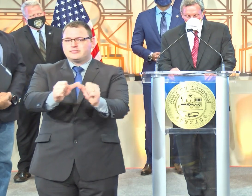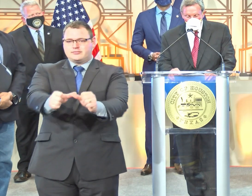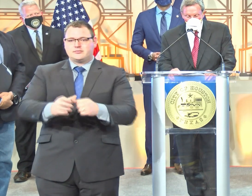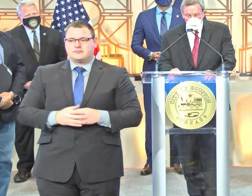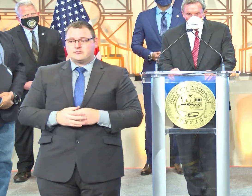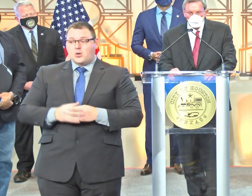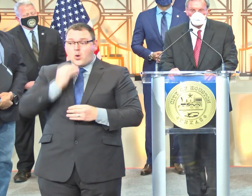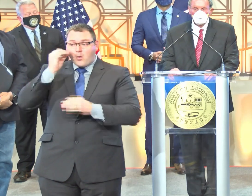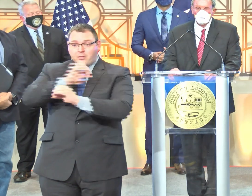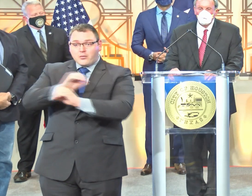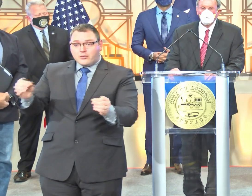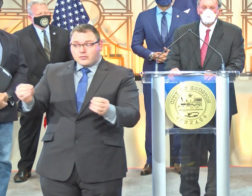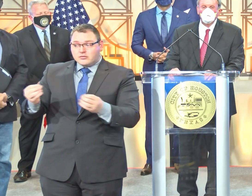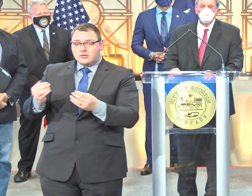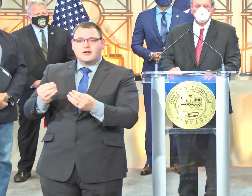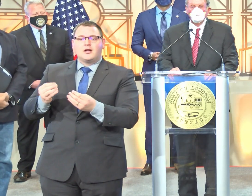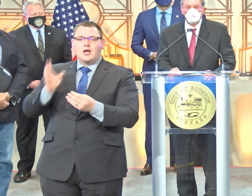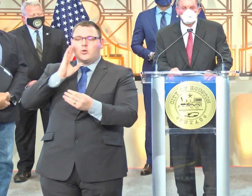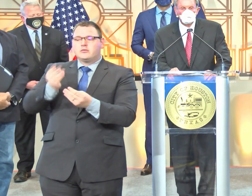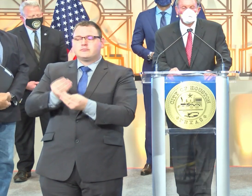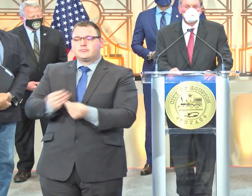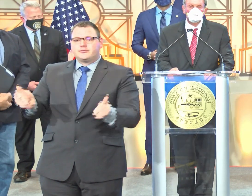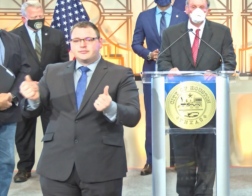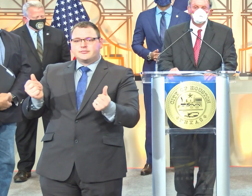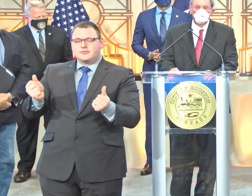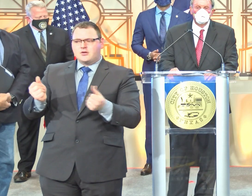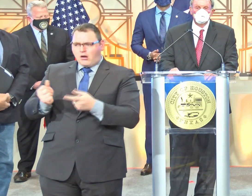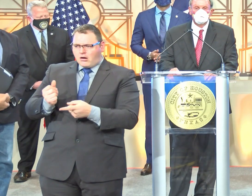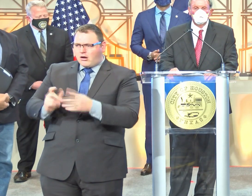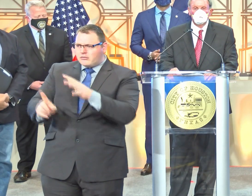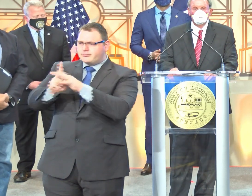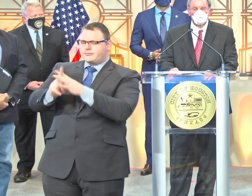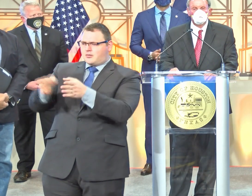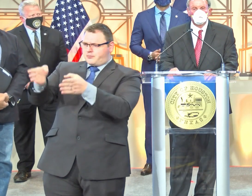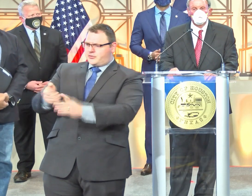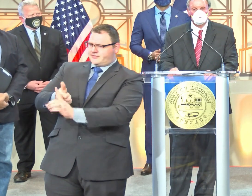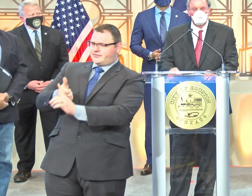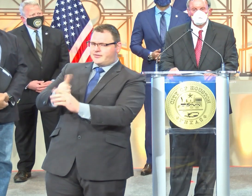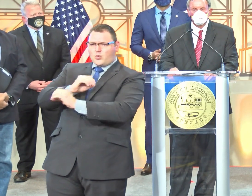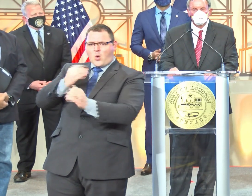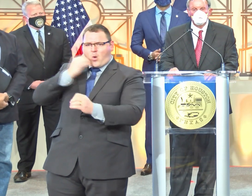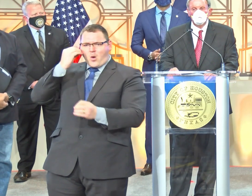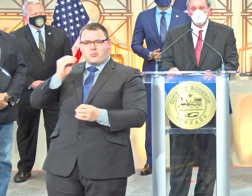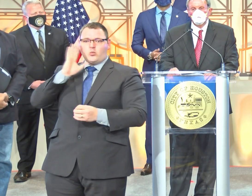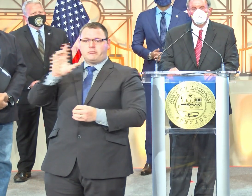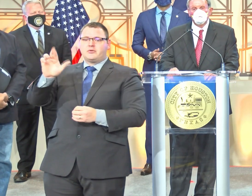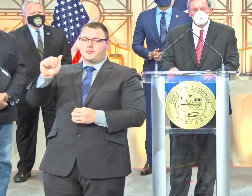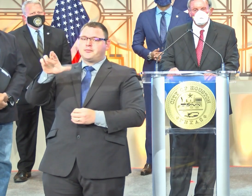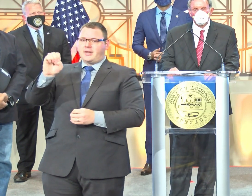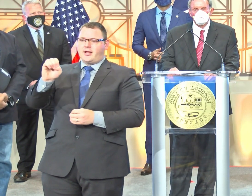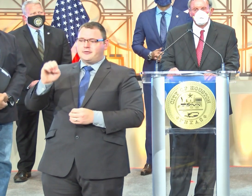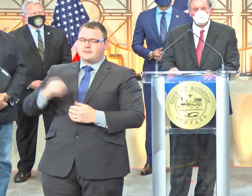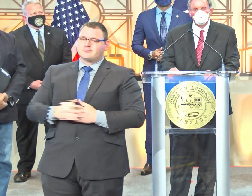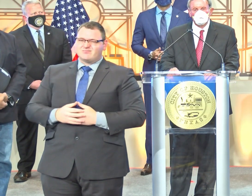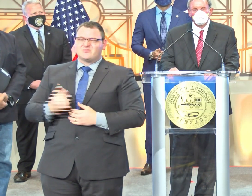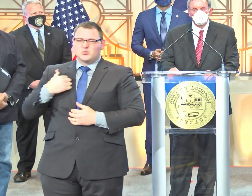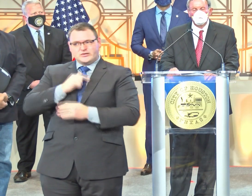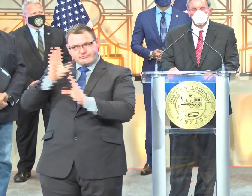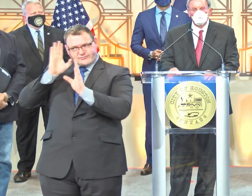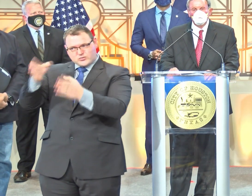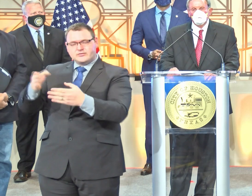by Tom McCaslin, who has 2 roles in his Department of Housing, and in this very important role as our